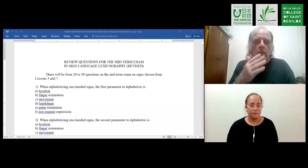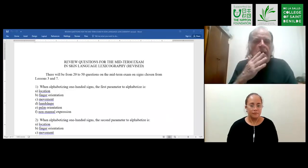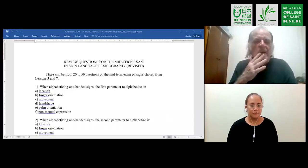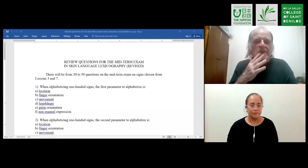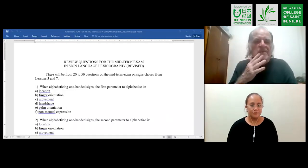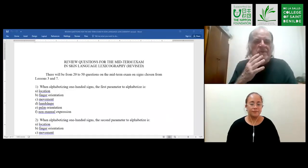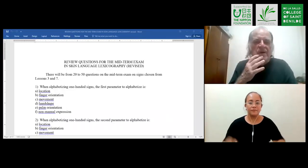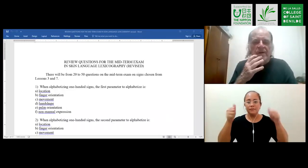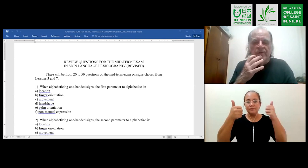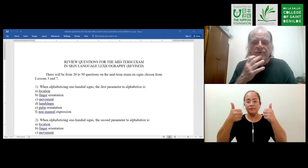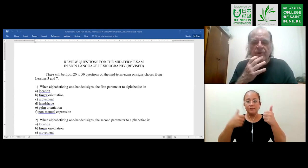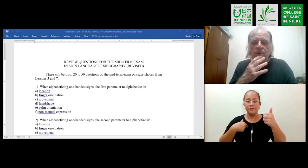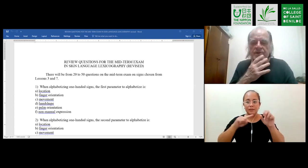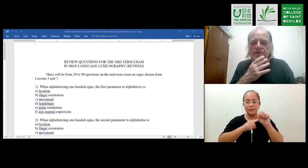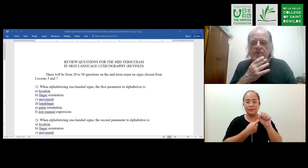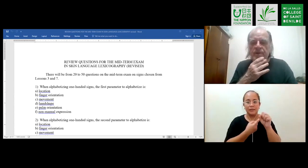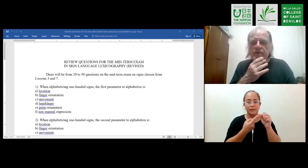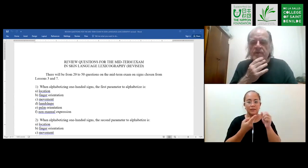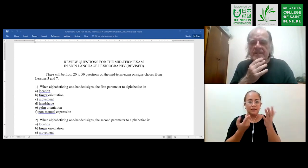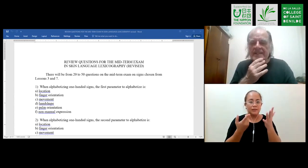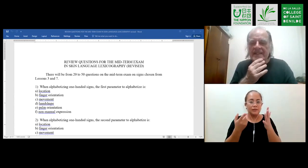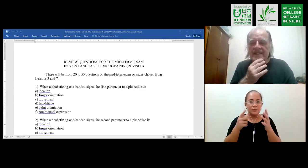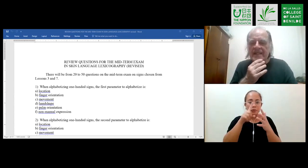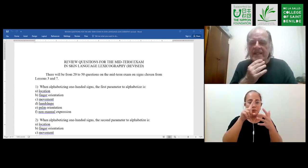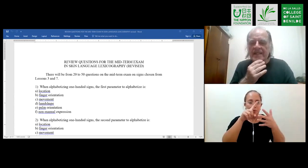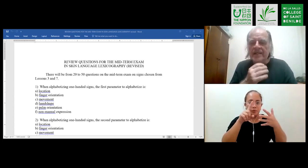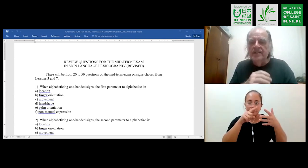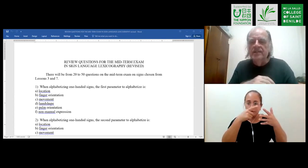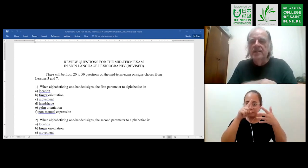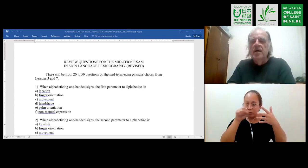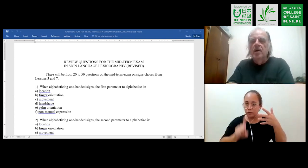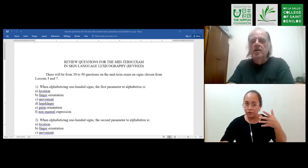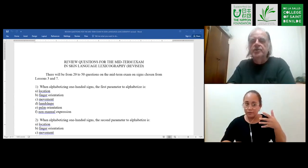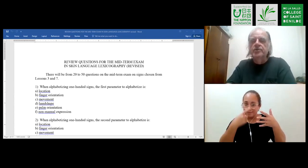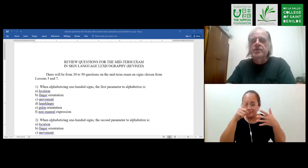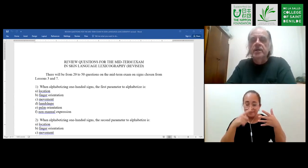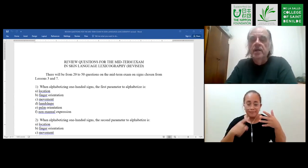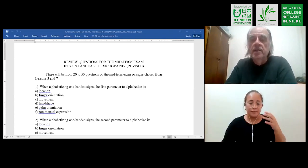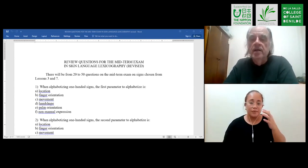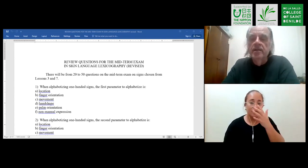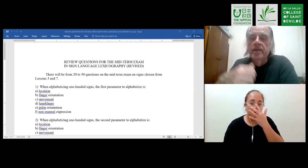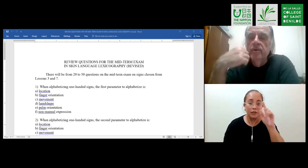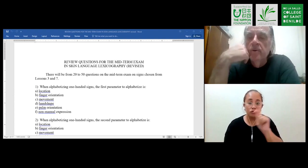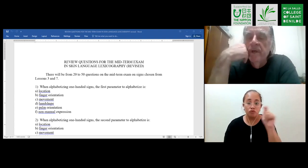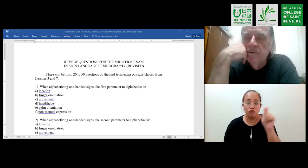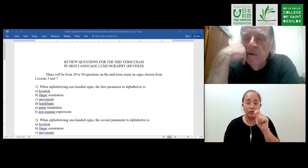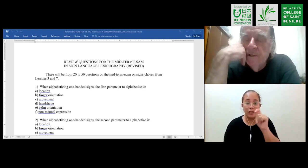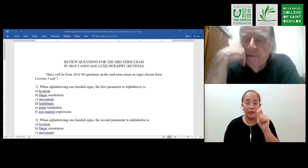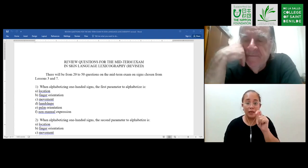All right, I'll start and go through the questions with you. And then on Tuesday, then you can start the